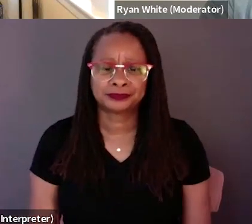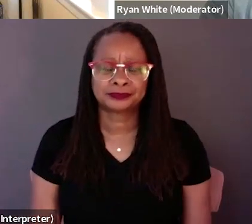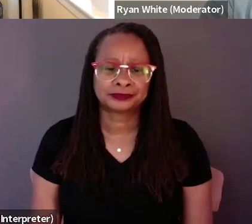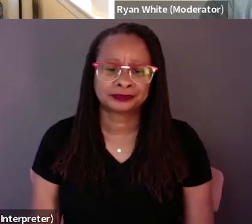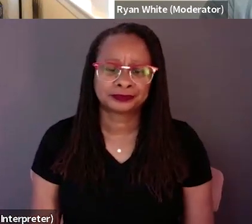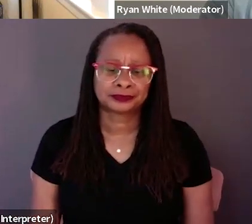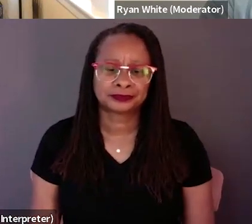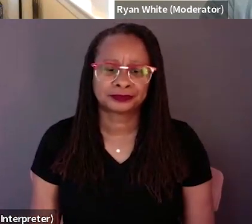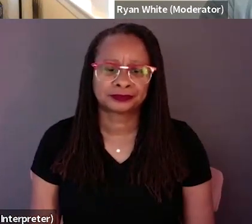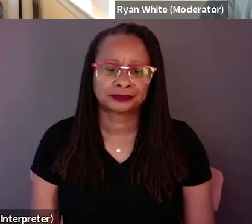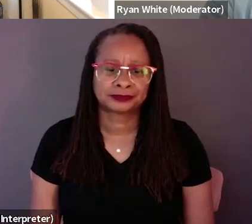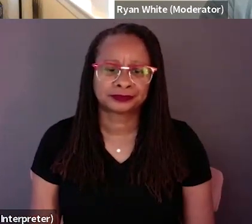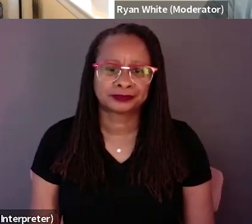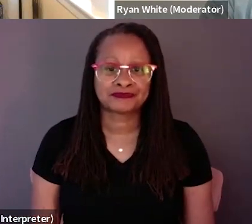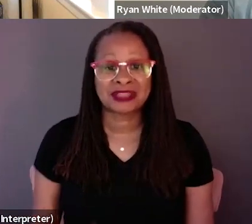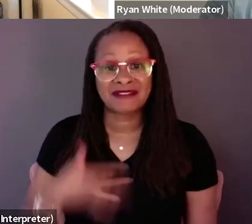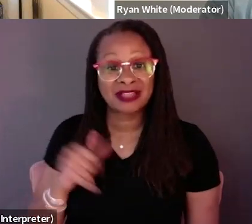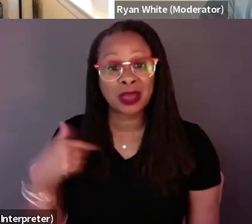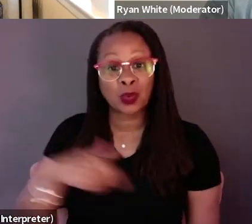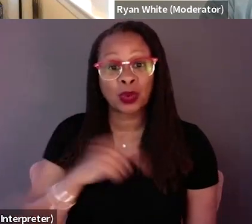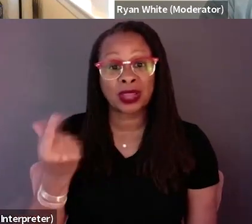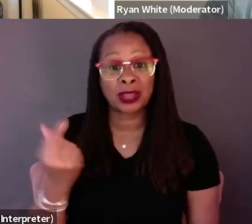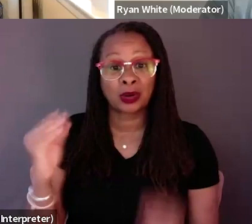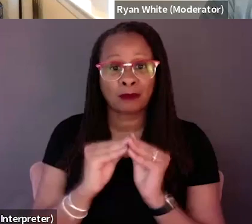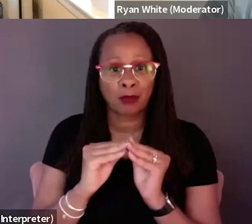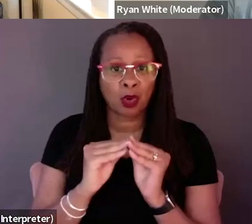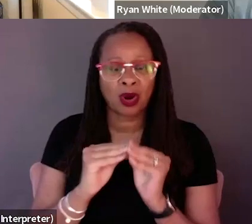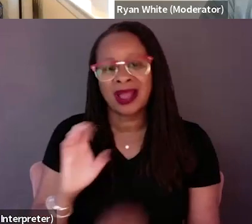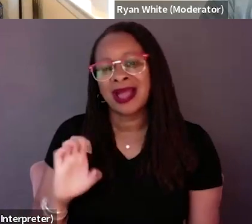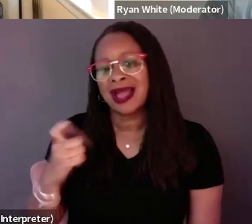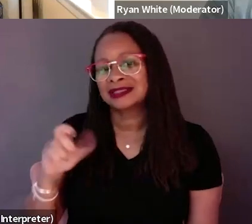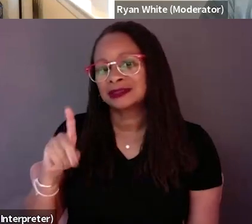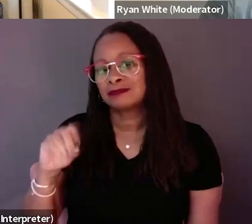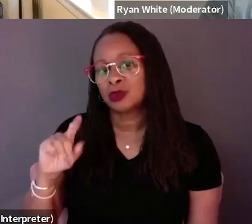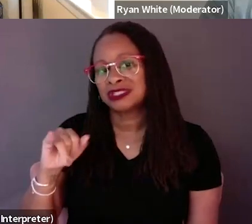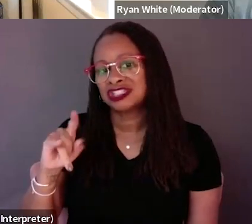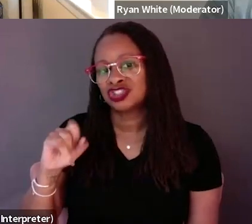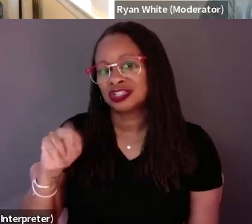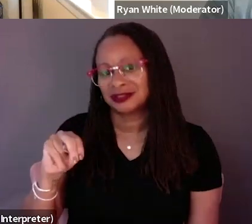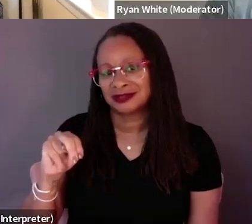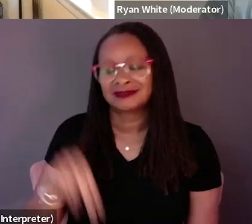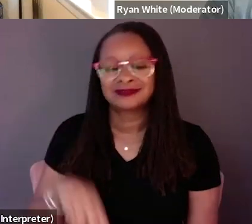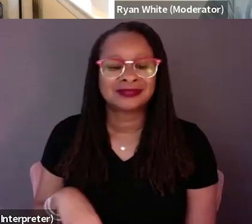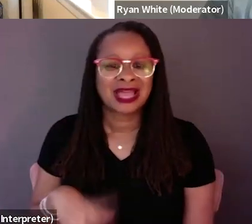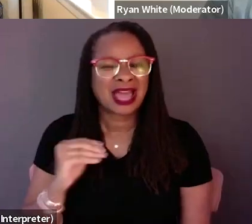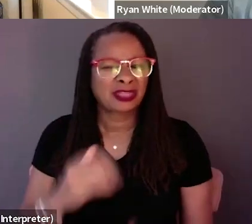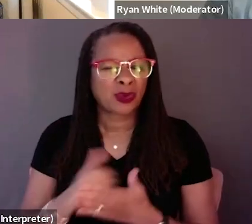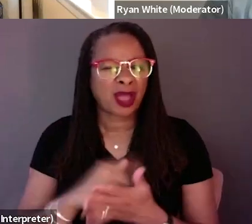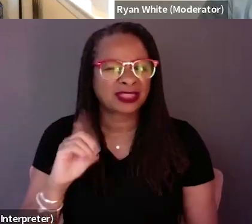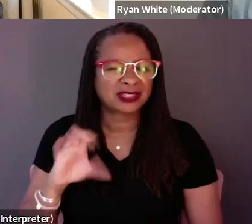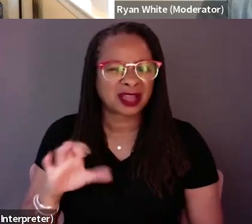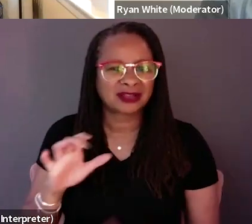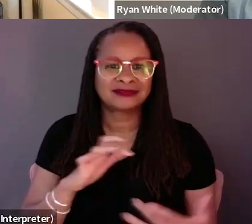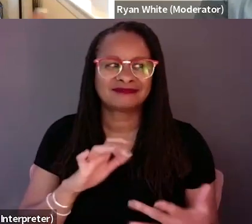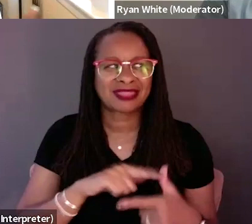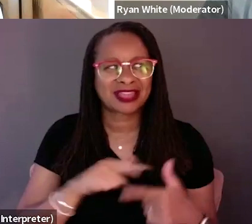it seemed, I feel like we were kind of a little bit more exposition-y at the top of this doc and kind of throughout it than